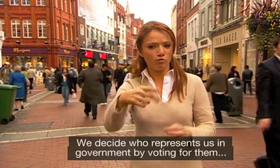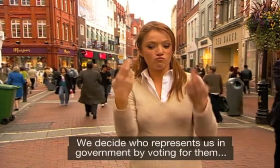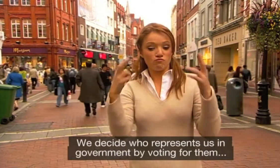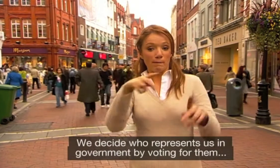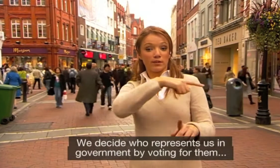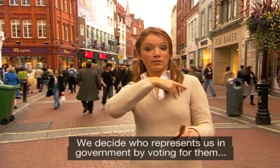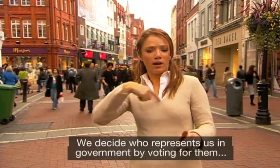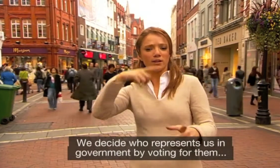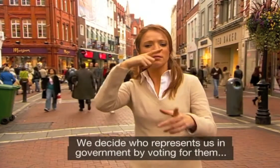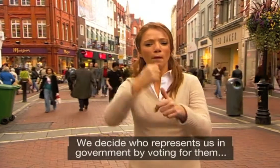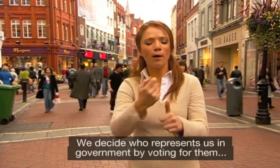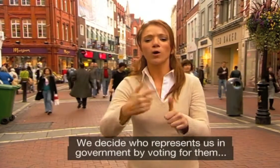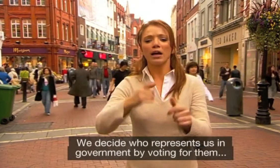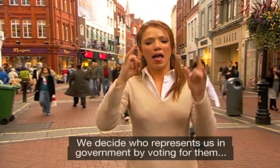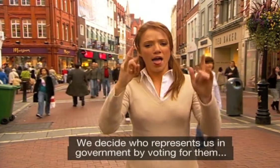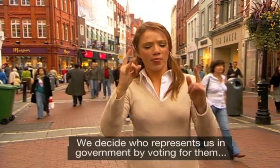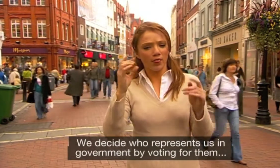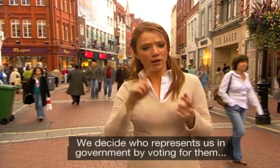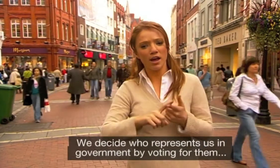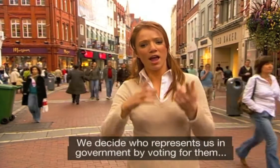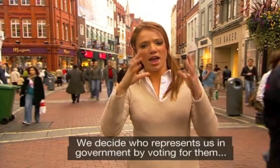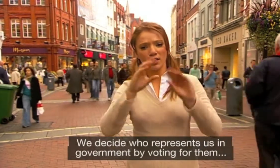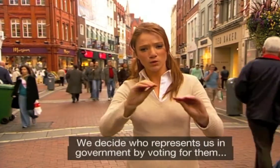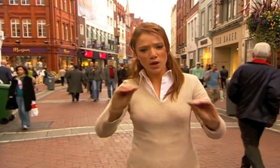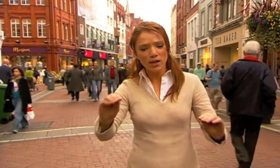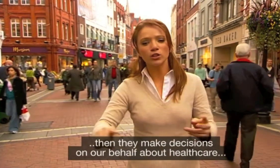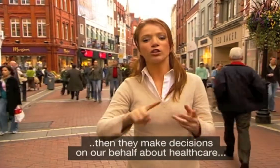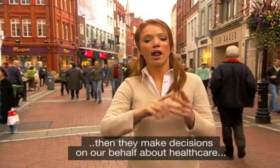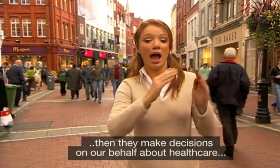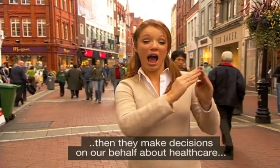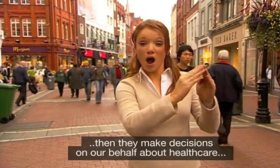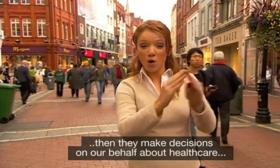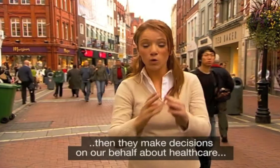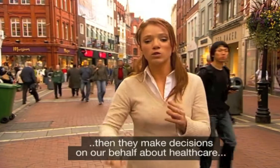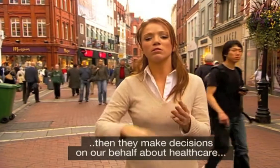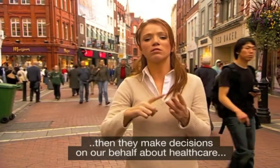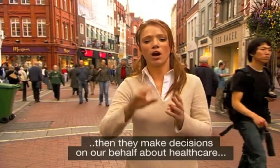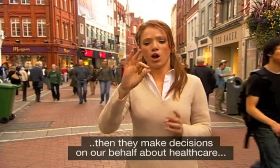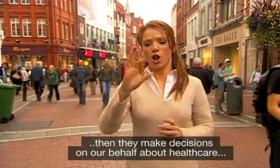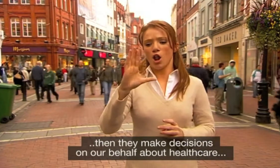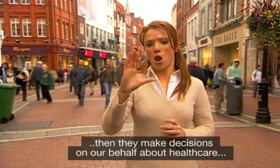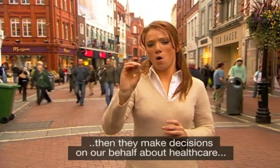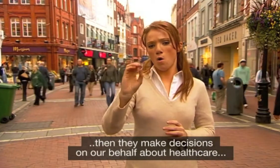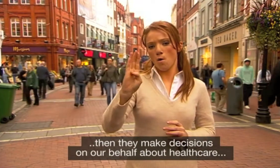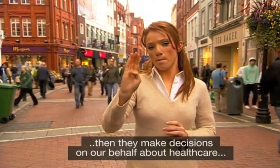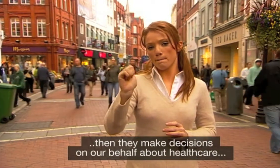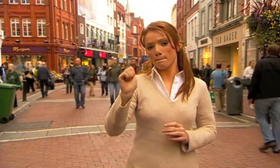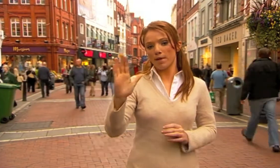We decide who represents us in government by voting for them. Then they make decisions on our behalf about healthcare,